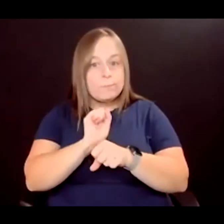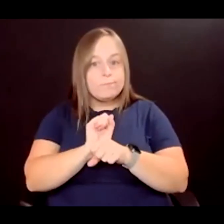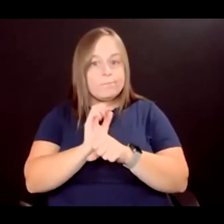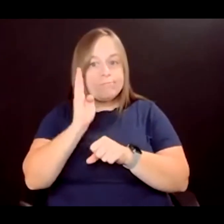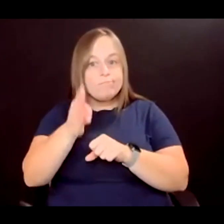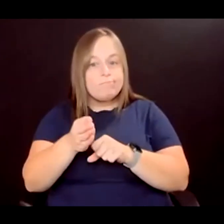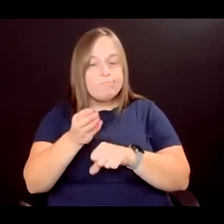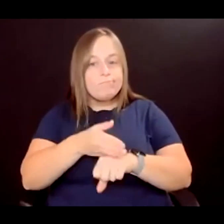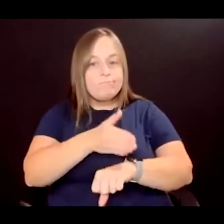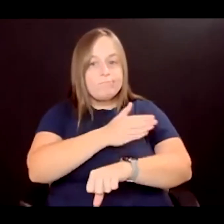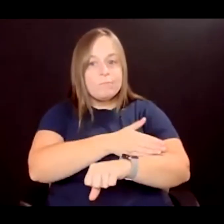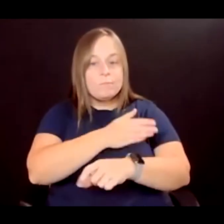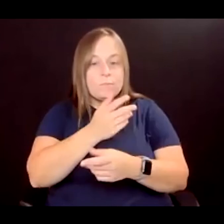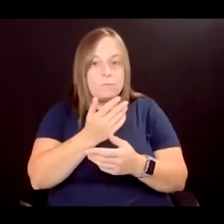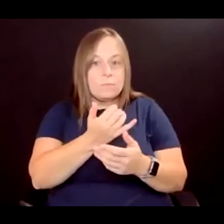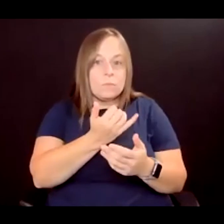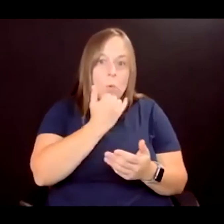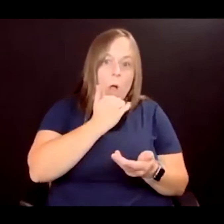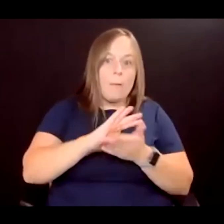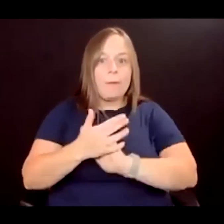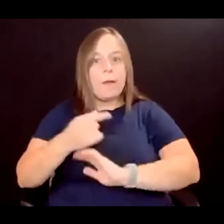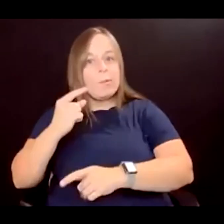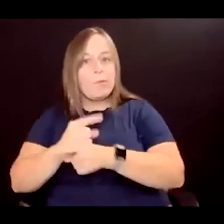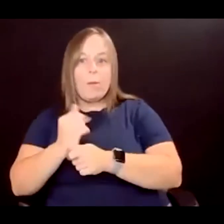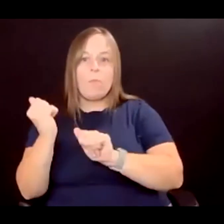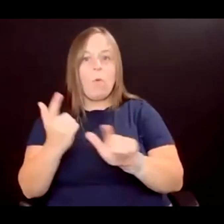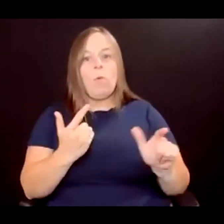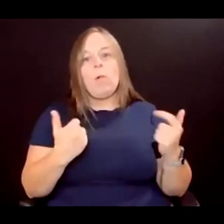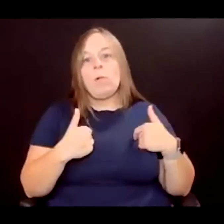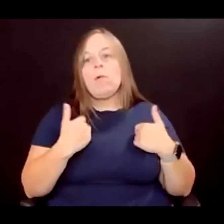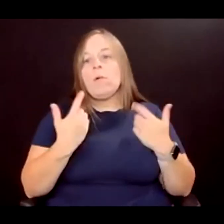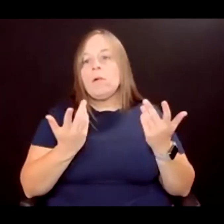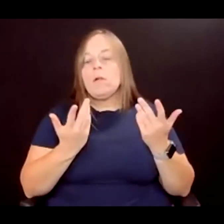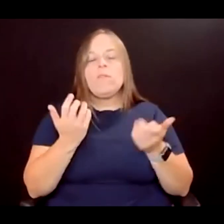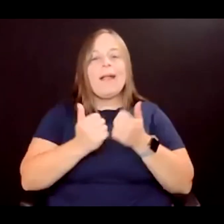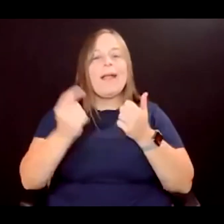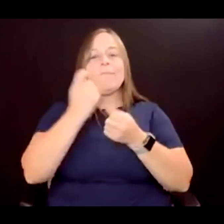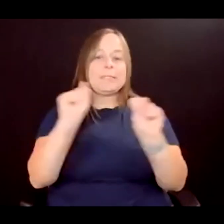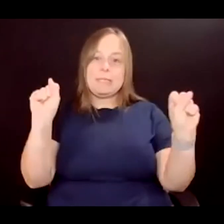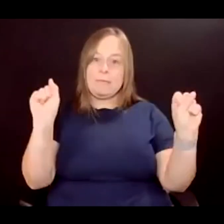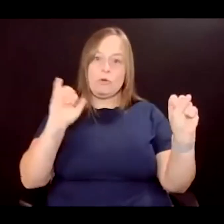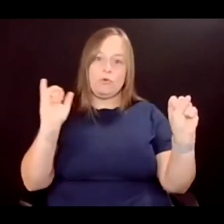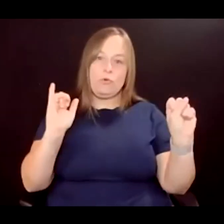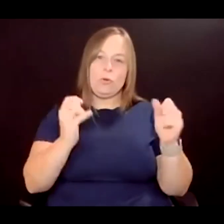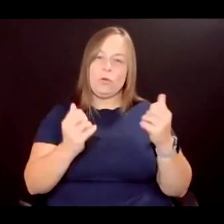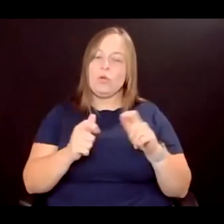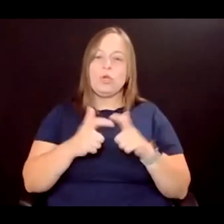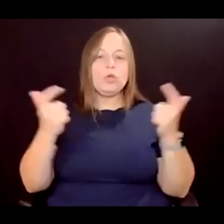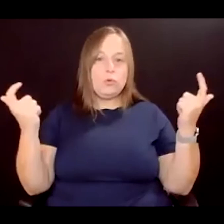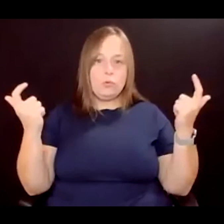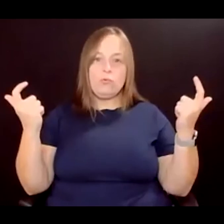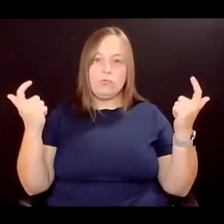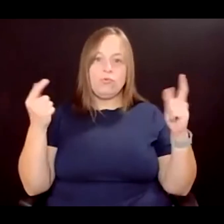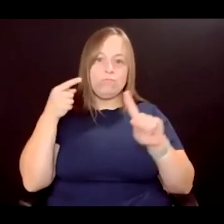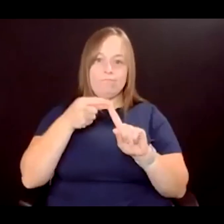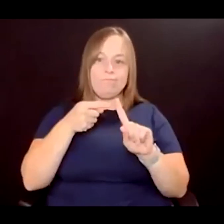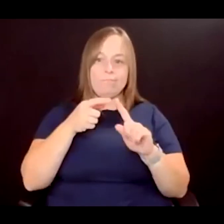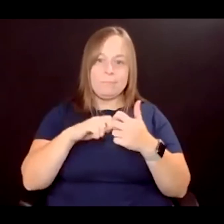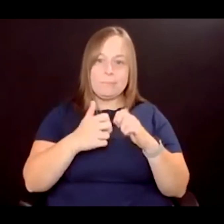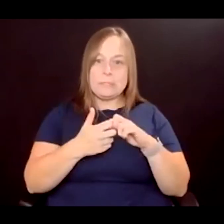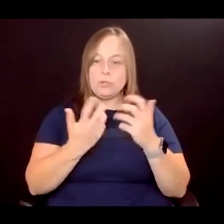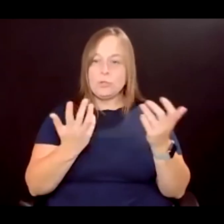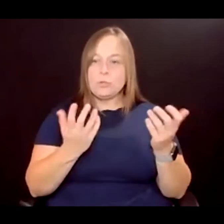to the bus stop and then back off the bus. Yeah. Well, thanks for that question, Paul. It's a good one. And I feel bad